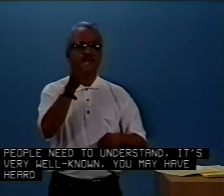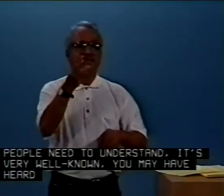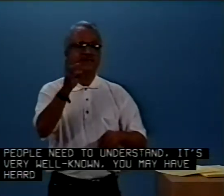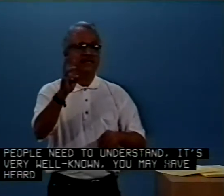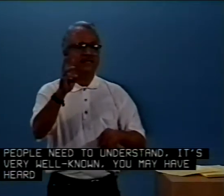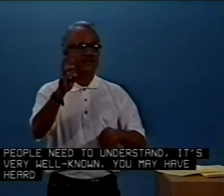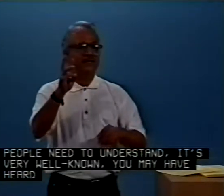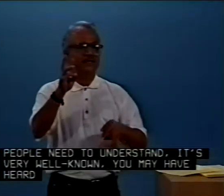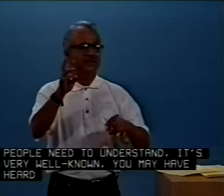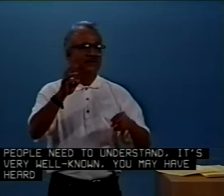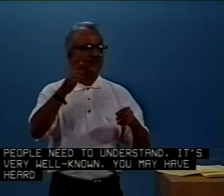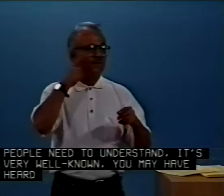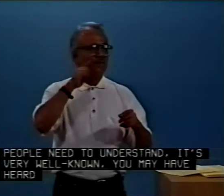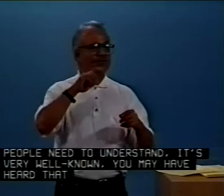uses like the sweet 16